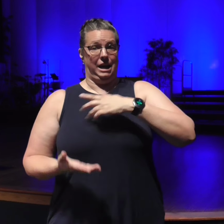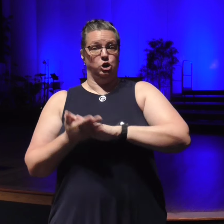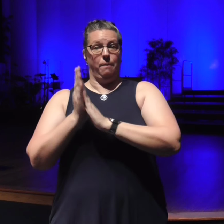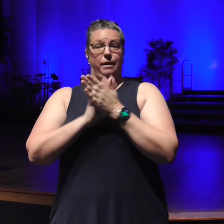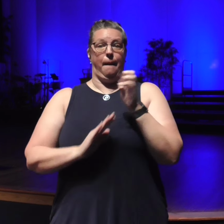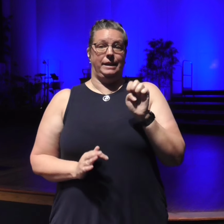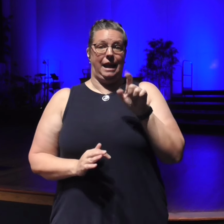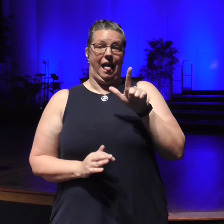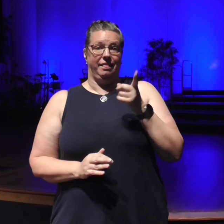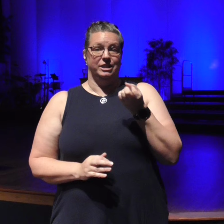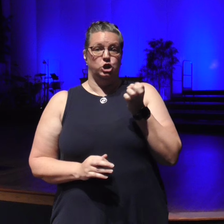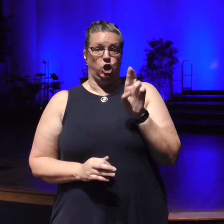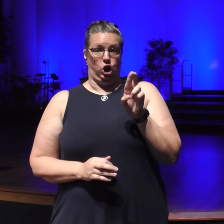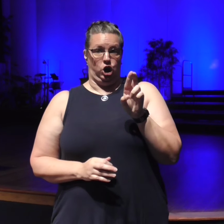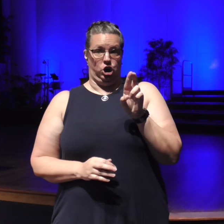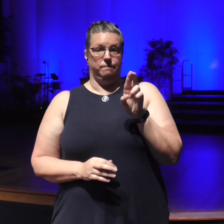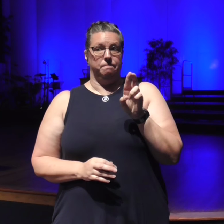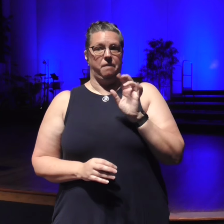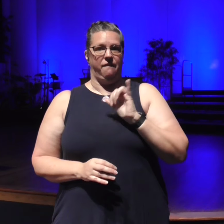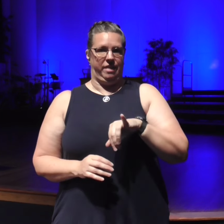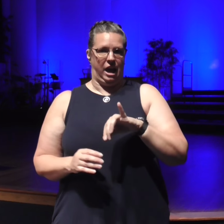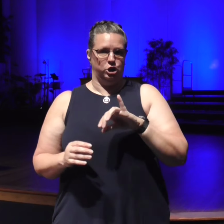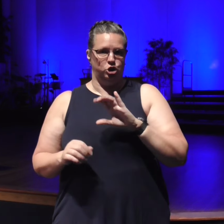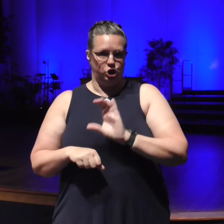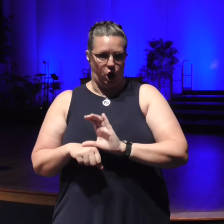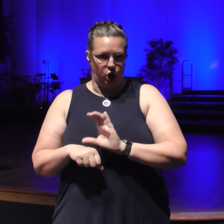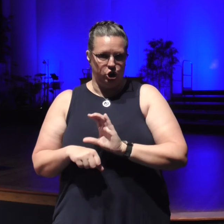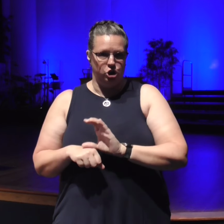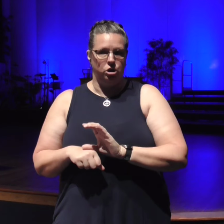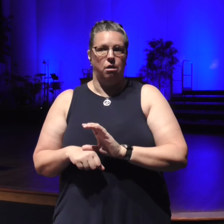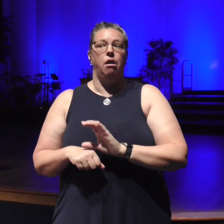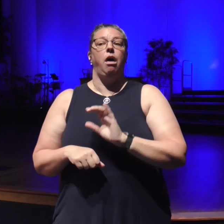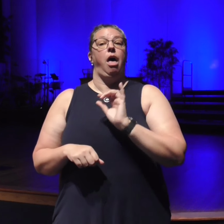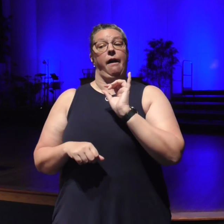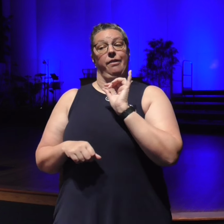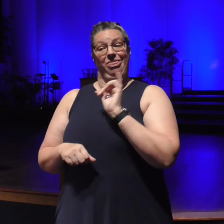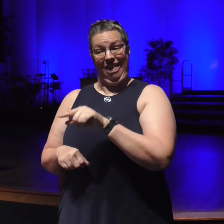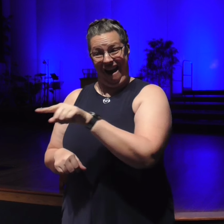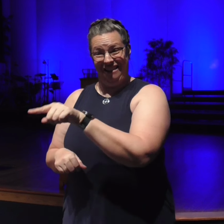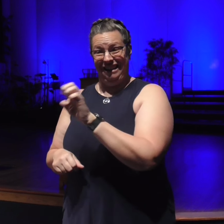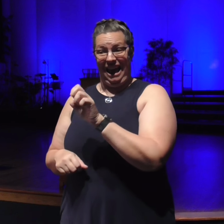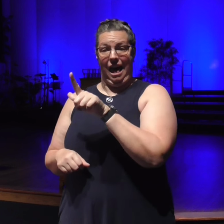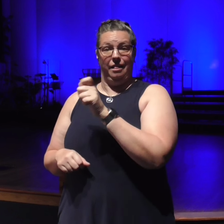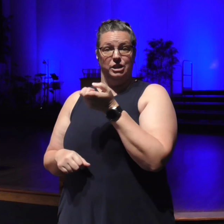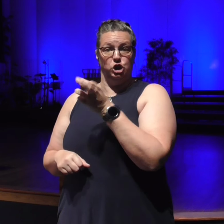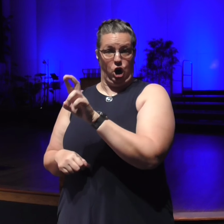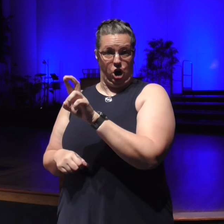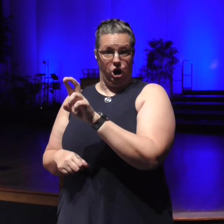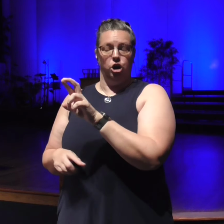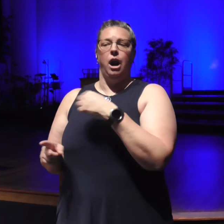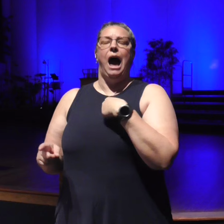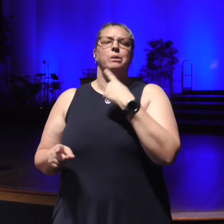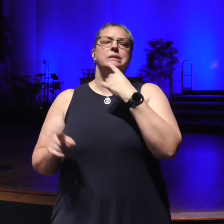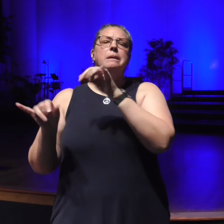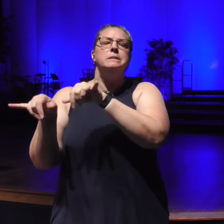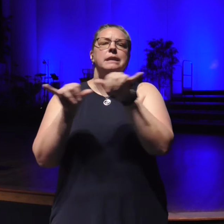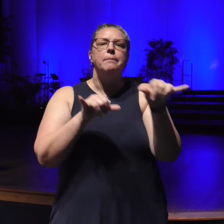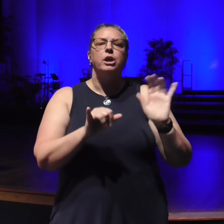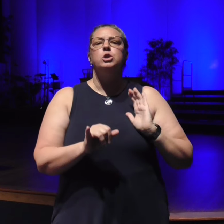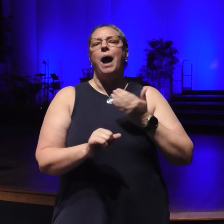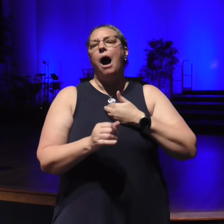of the elders of that church. Now, the elder in the Lutheran church is I would say, is similar to